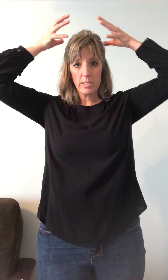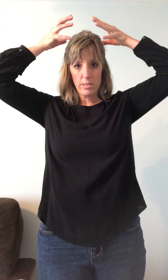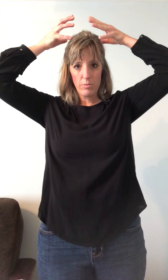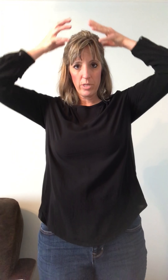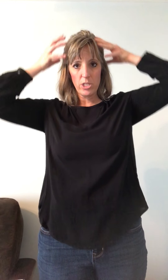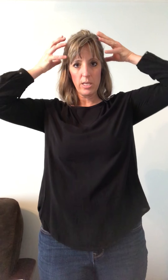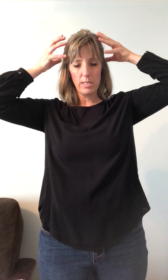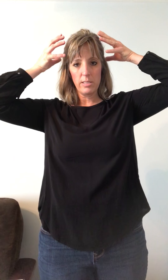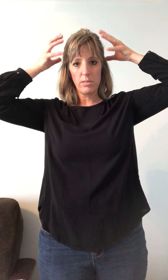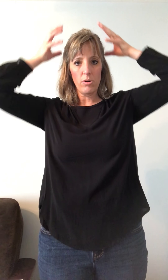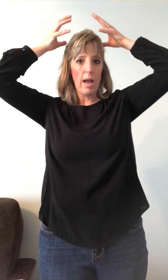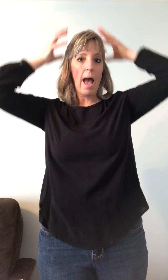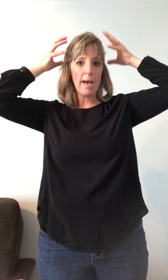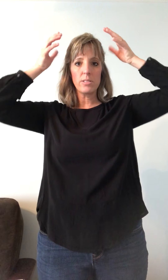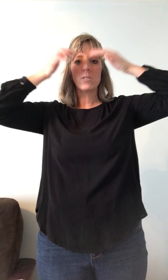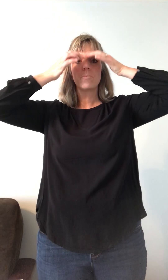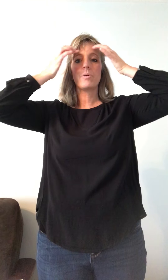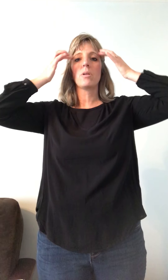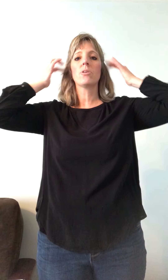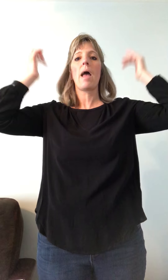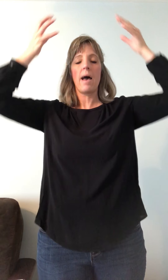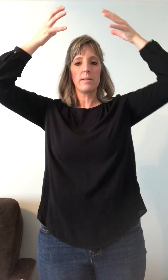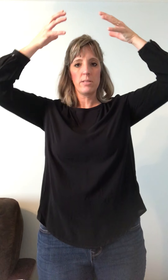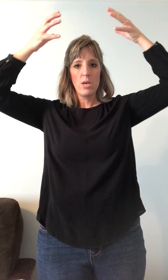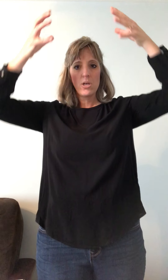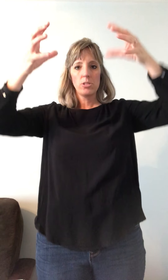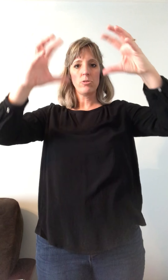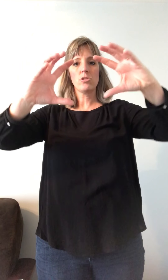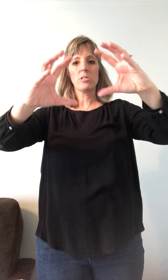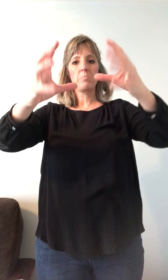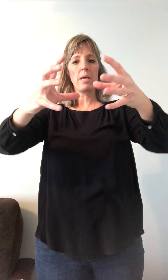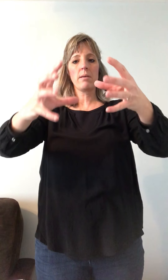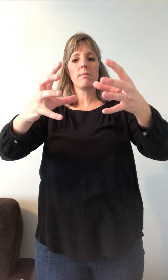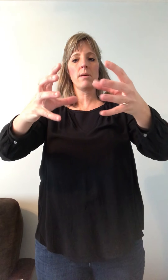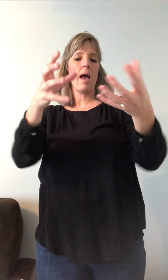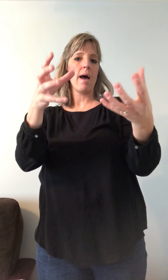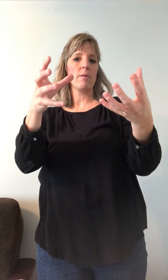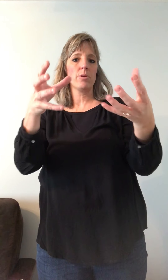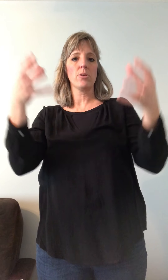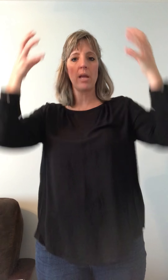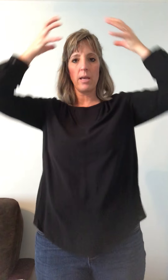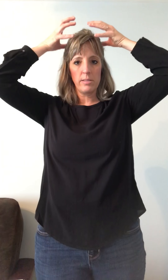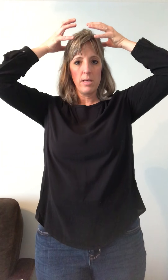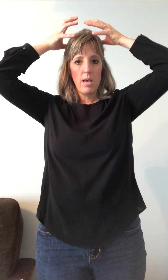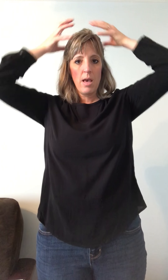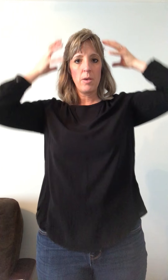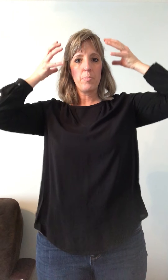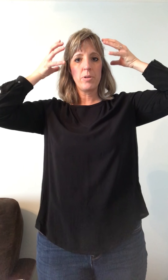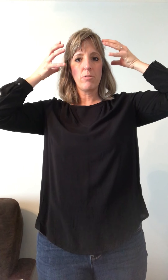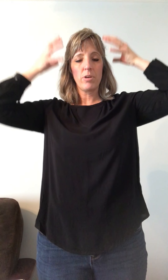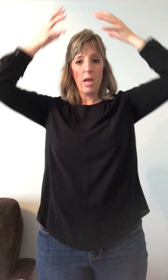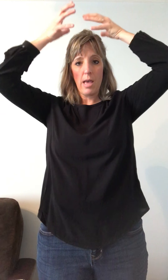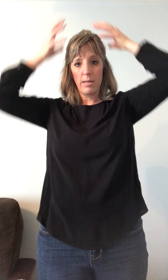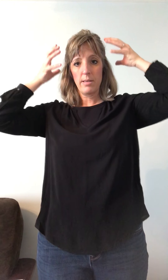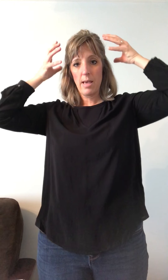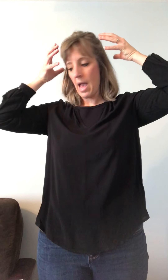helmet, which is, or hat. Put on your hat. So you just make the hat with your hands and you put it over your head.